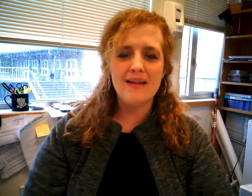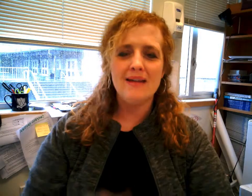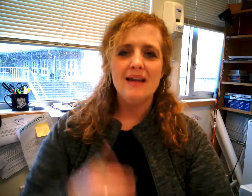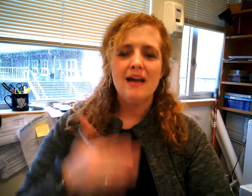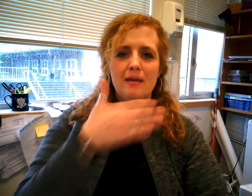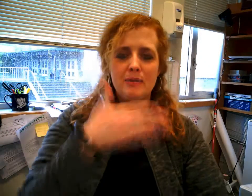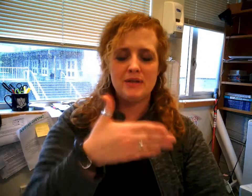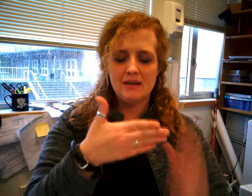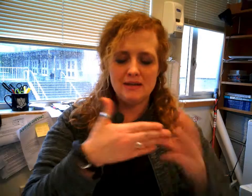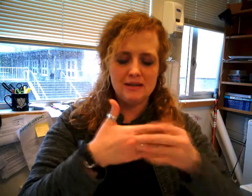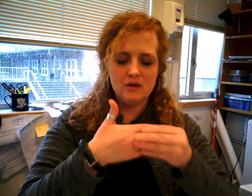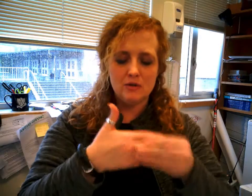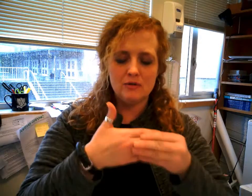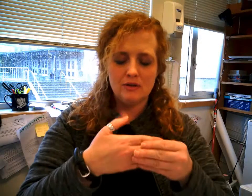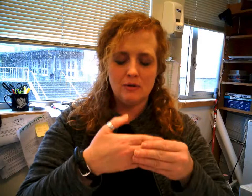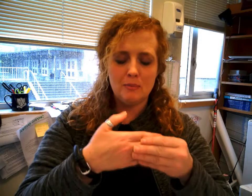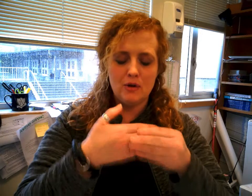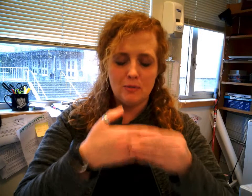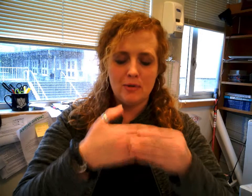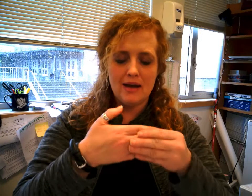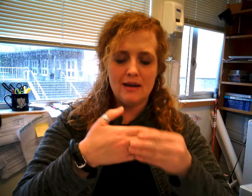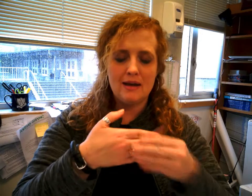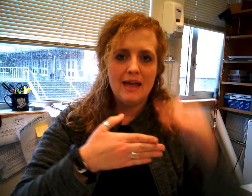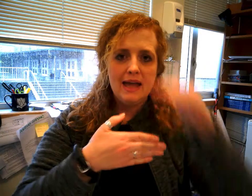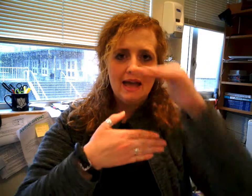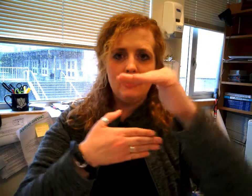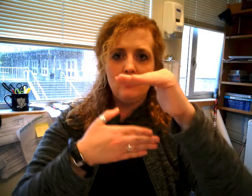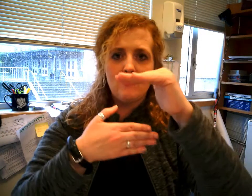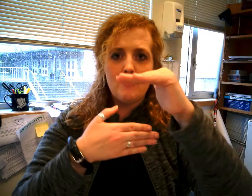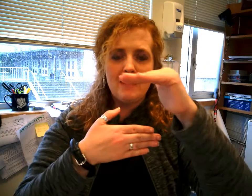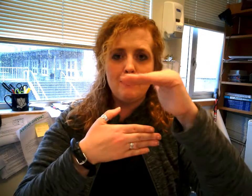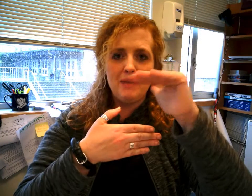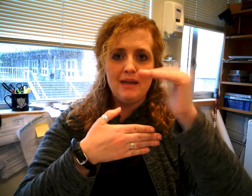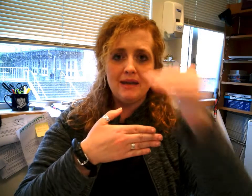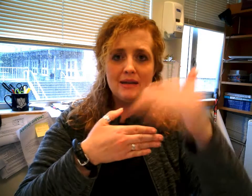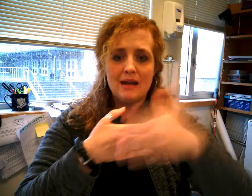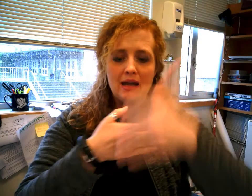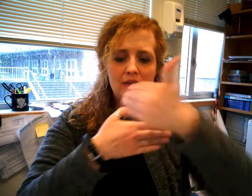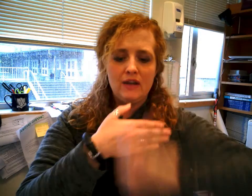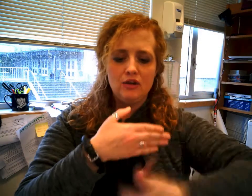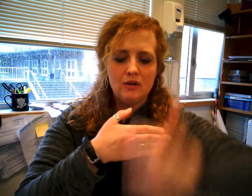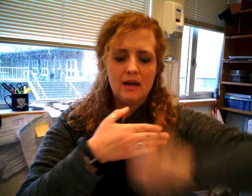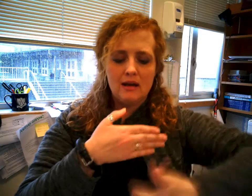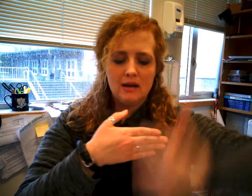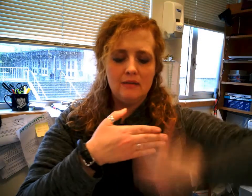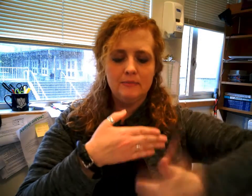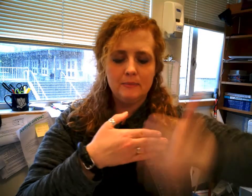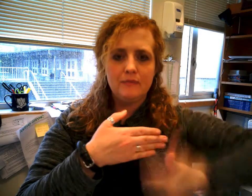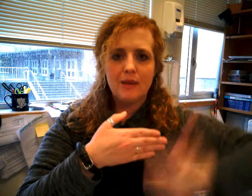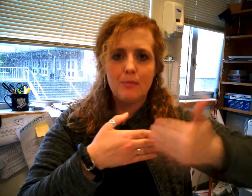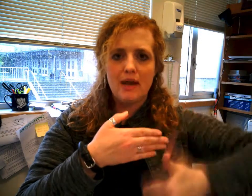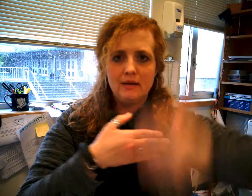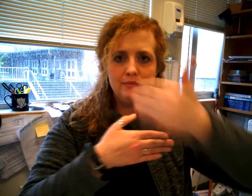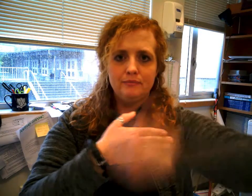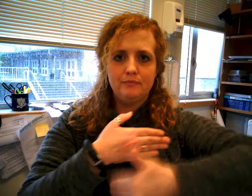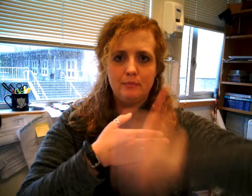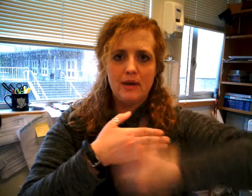Bread, pretend this is your bread, and you have a bent B as a knife and you're cutting bread. Bread.